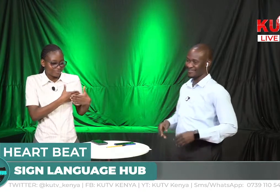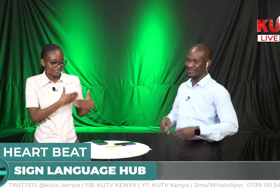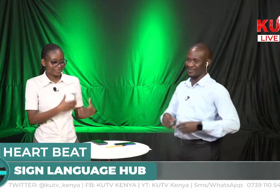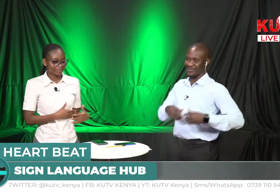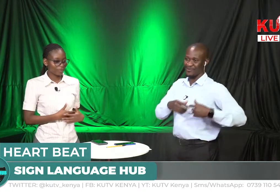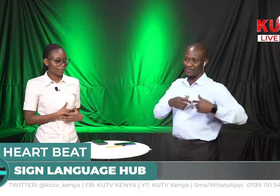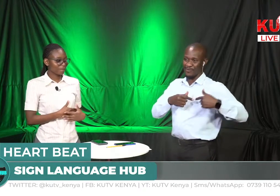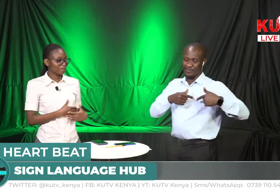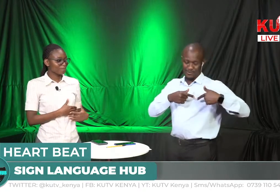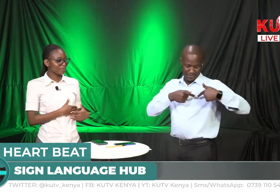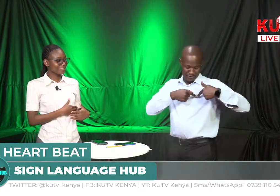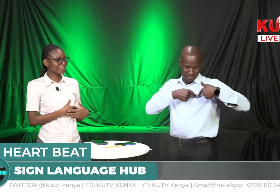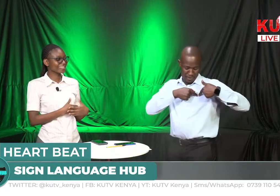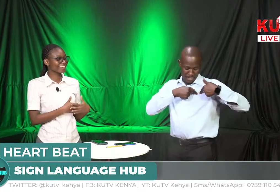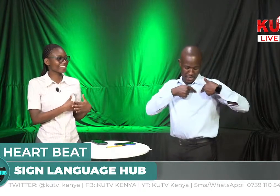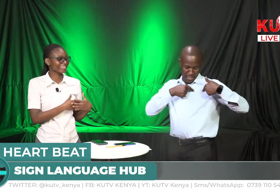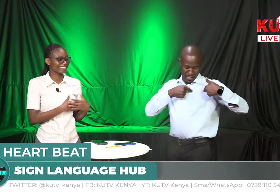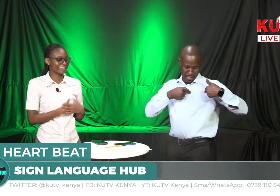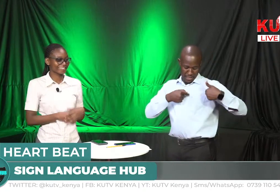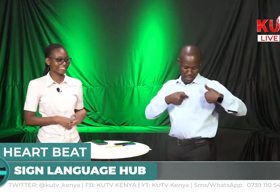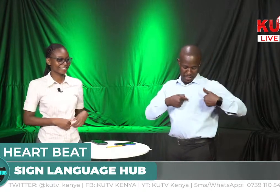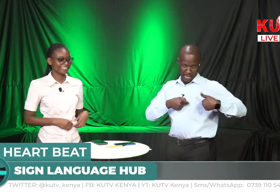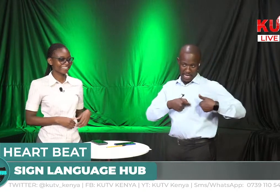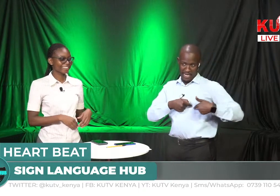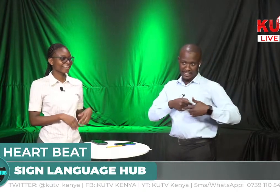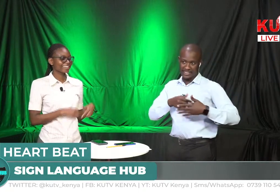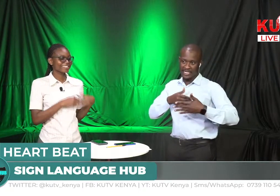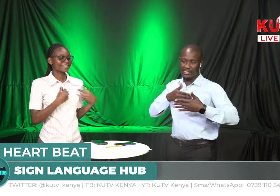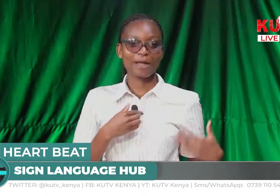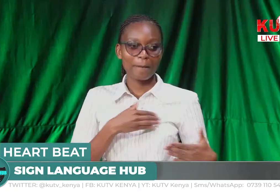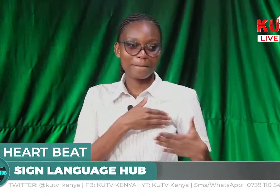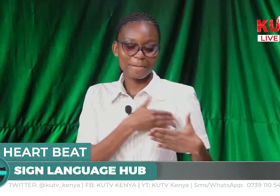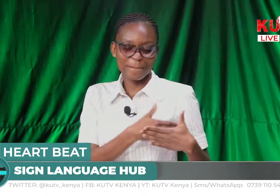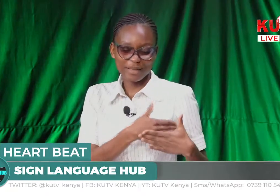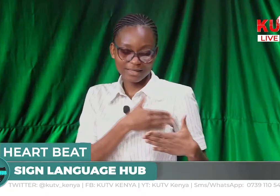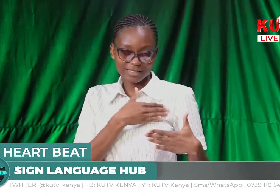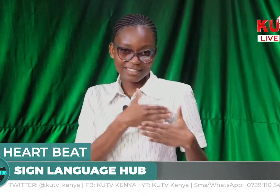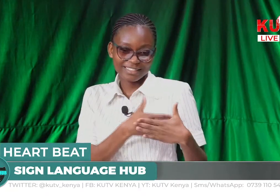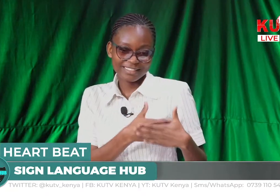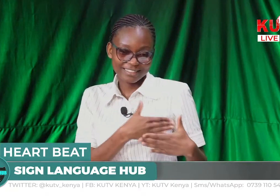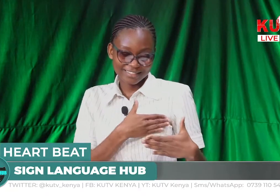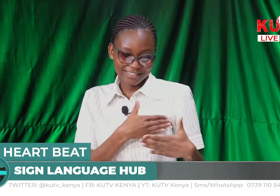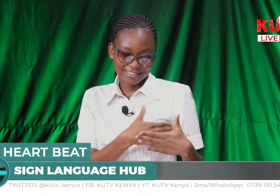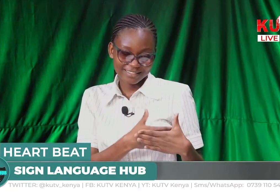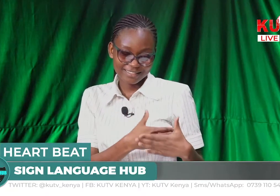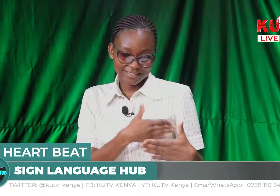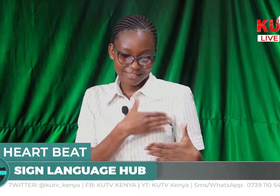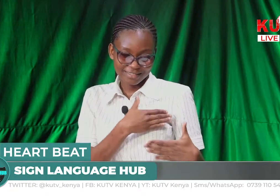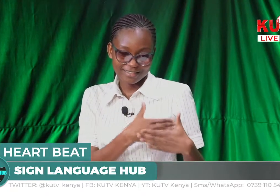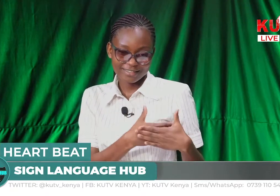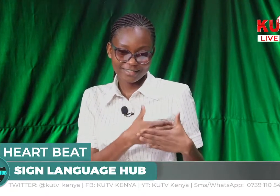We want to poo. So this is heart, then beat. See that rhythm?